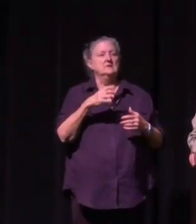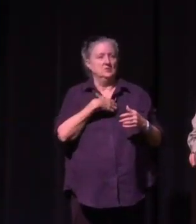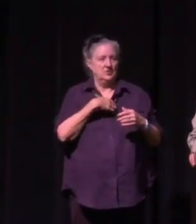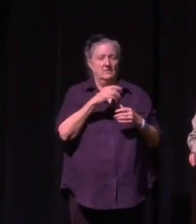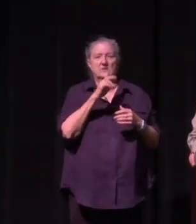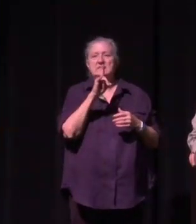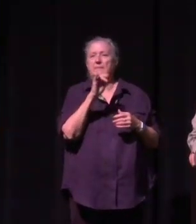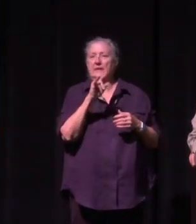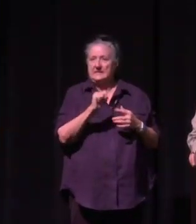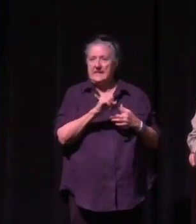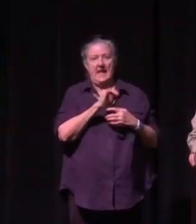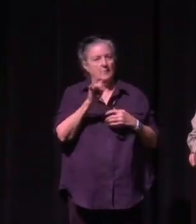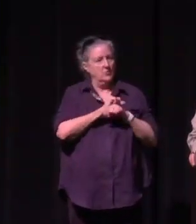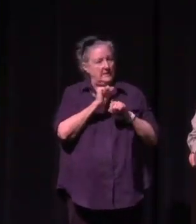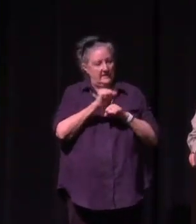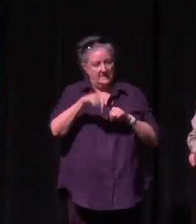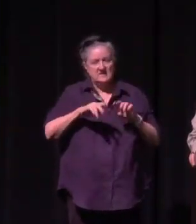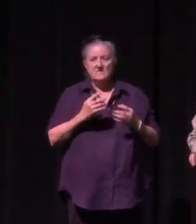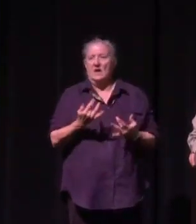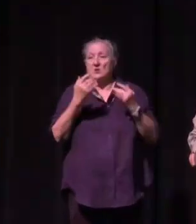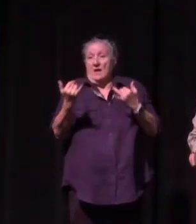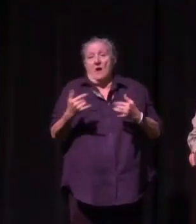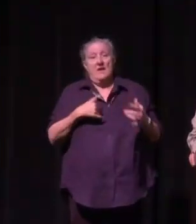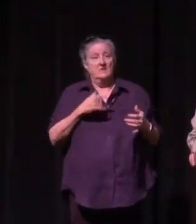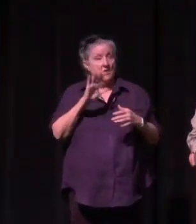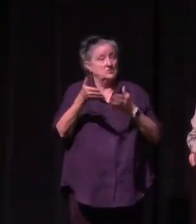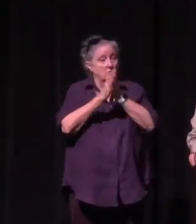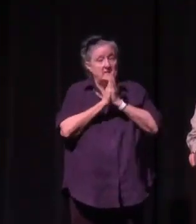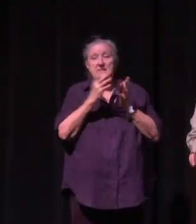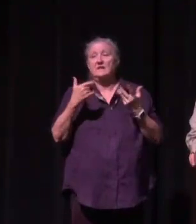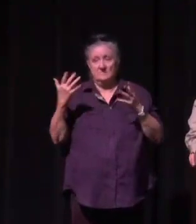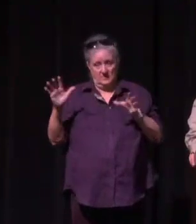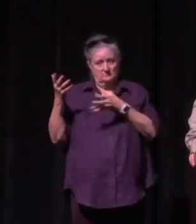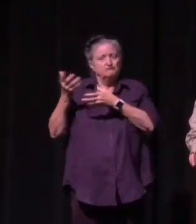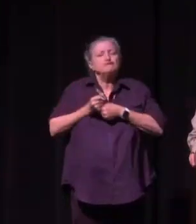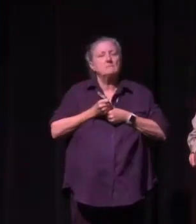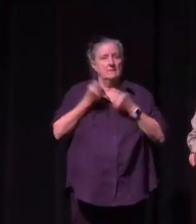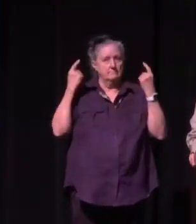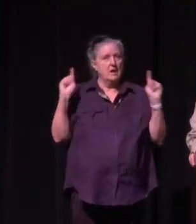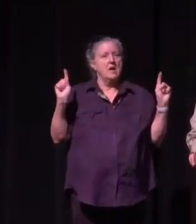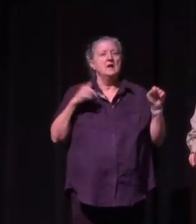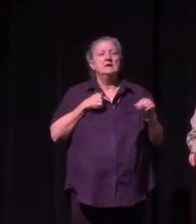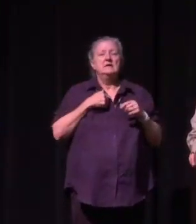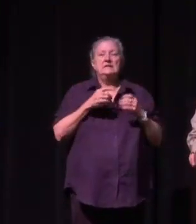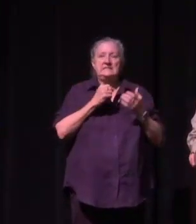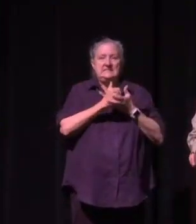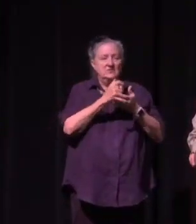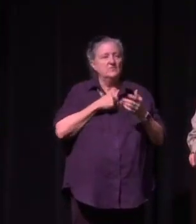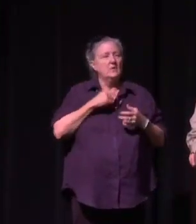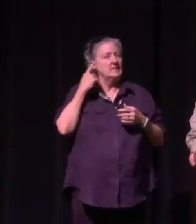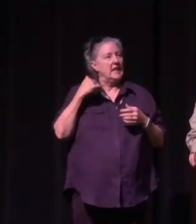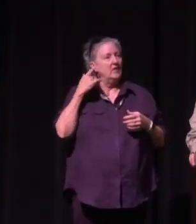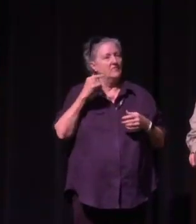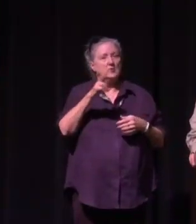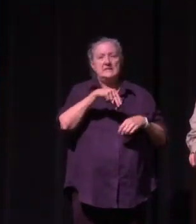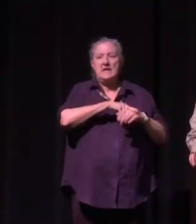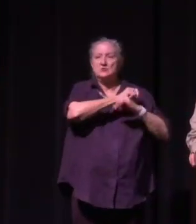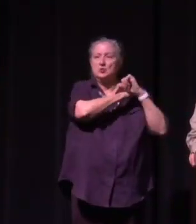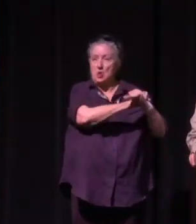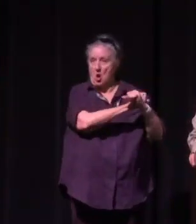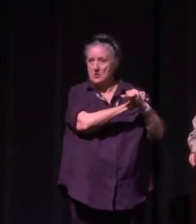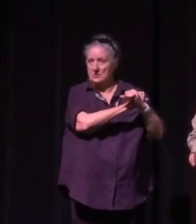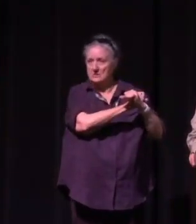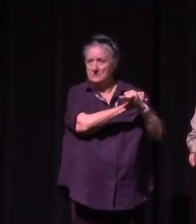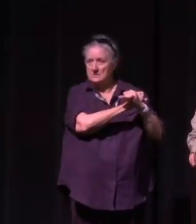moment, and we also have requested and received assistance from the California National Guard. And